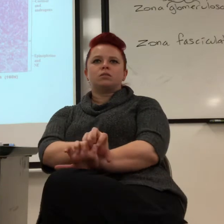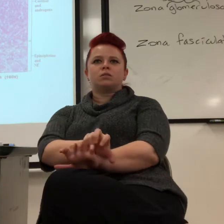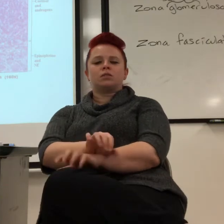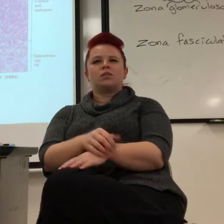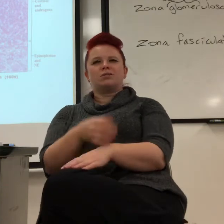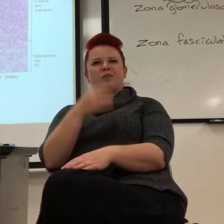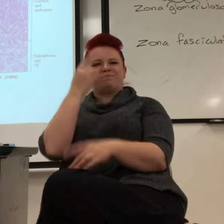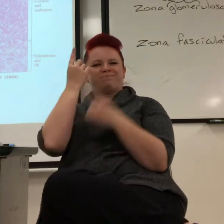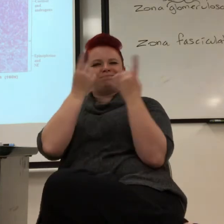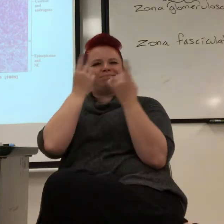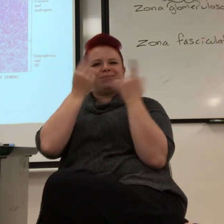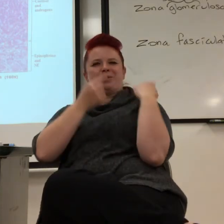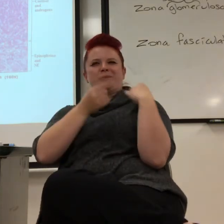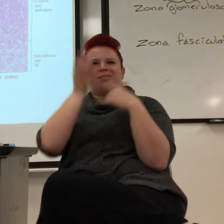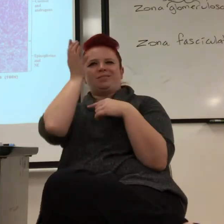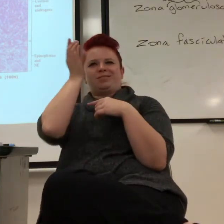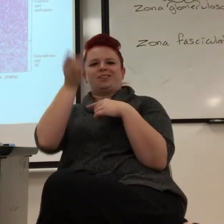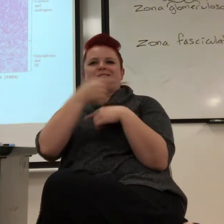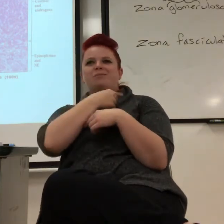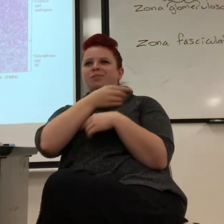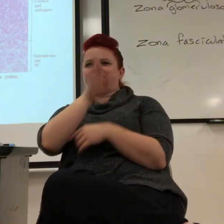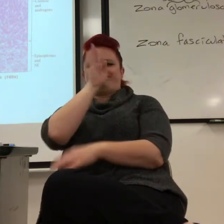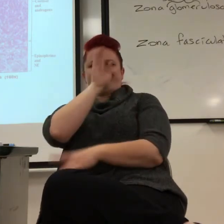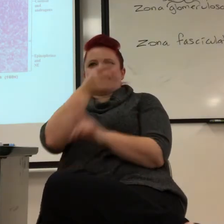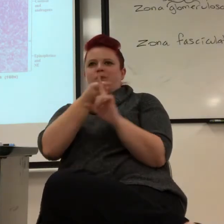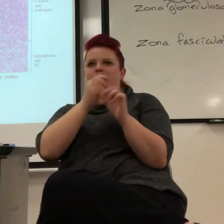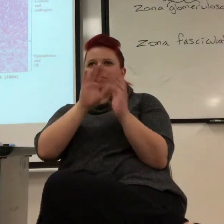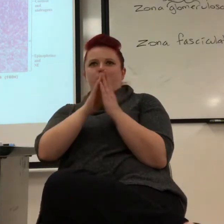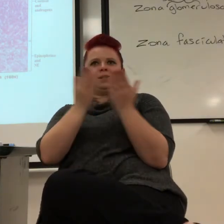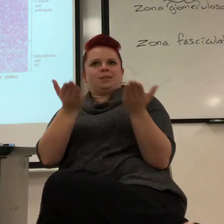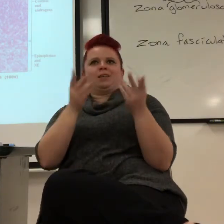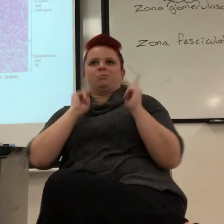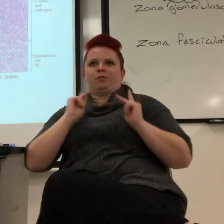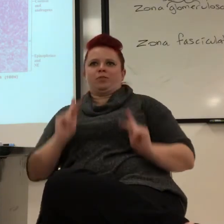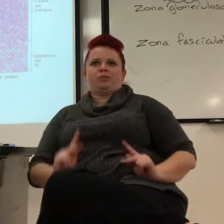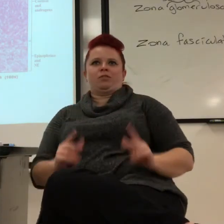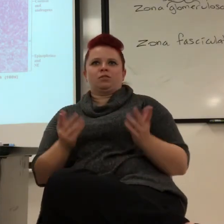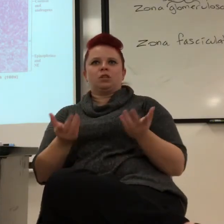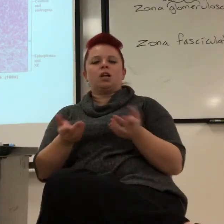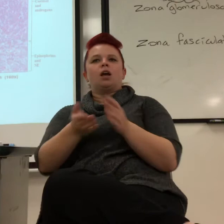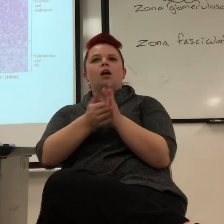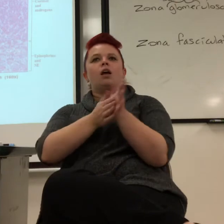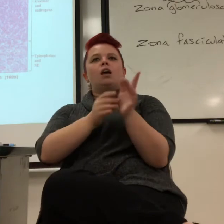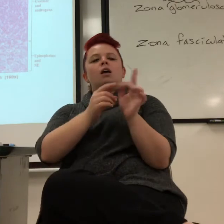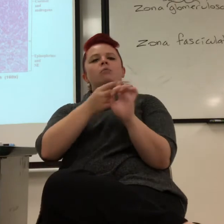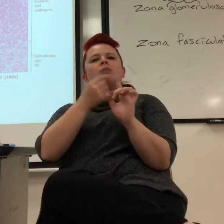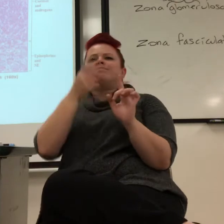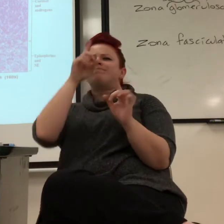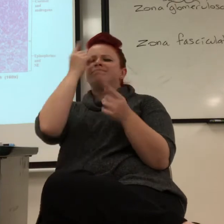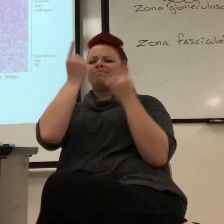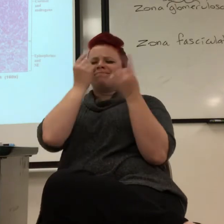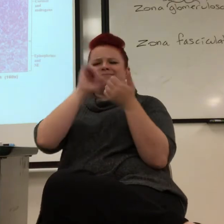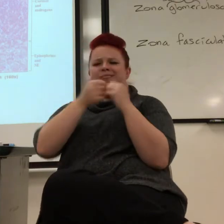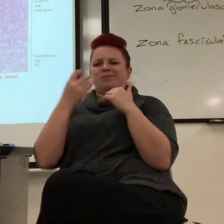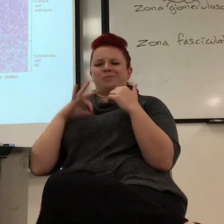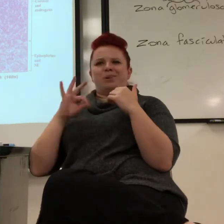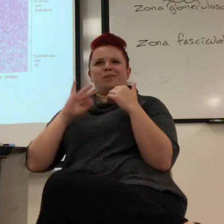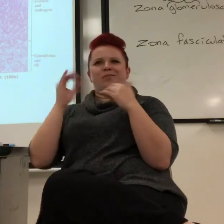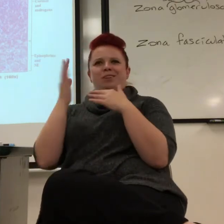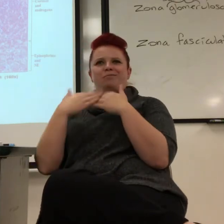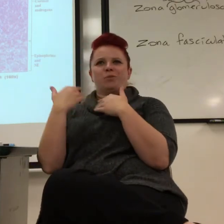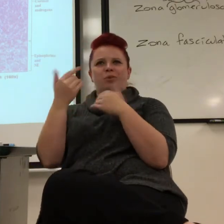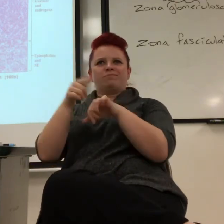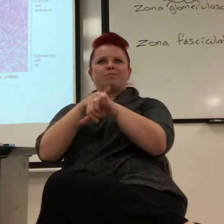So let's think about this. This is the straight up textbook physiology. Think about how this benefits you in a long-term stress